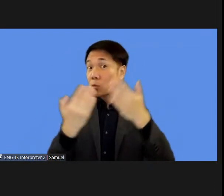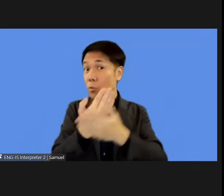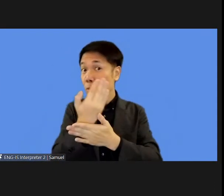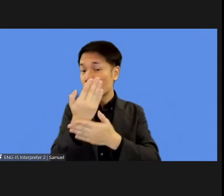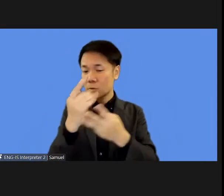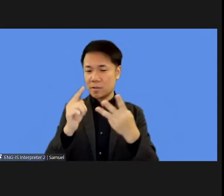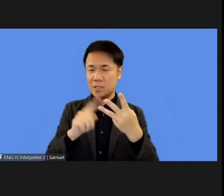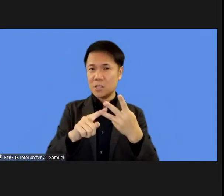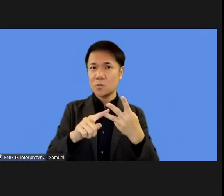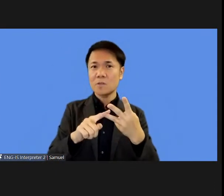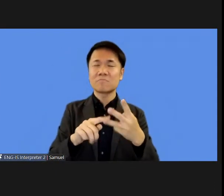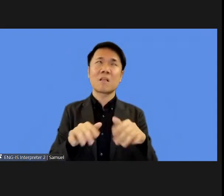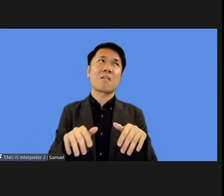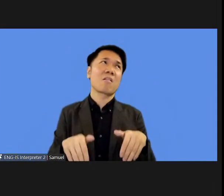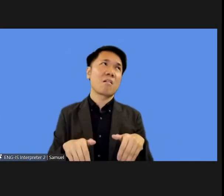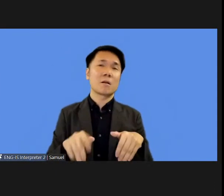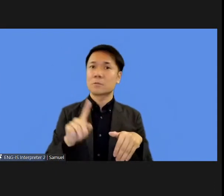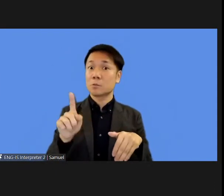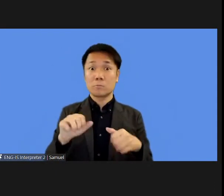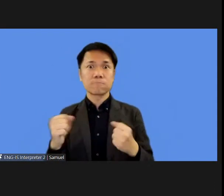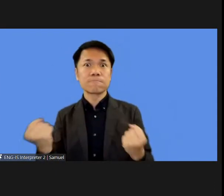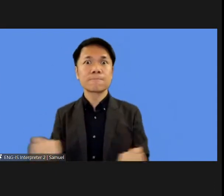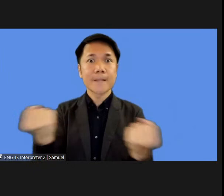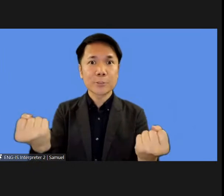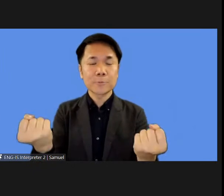when it comes to leadership, there's a need